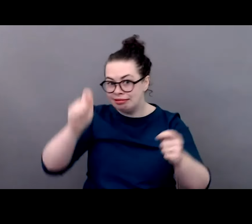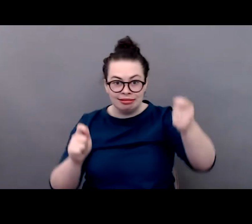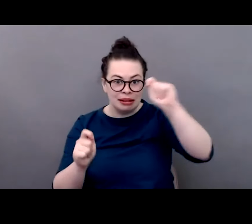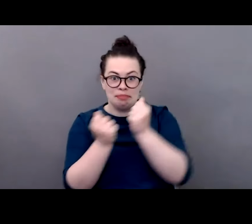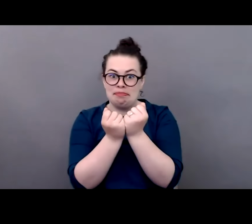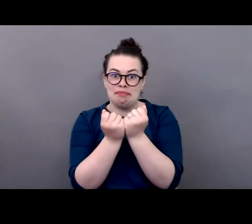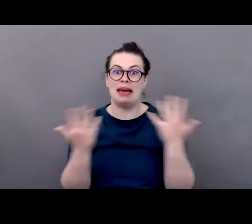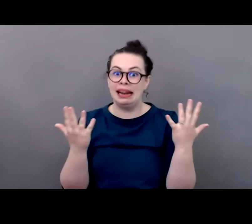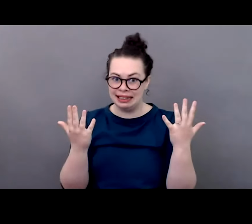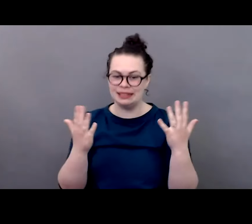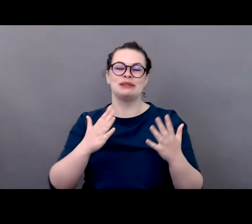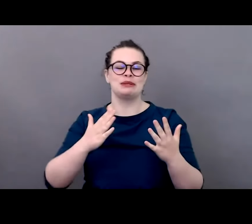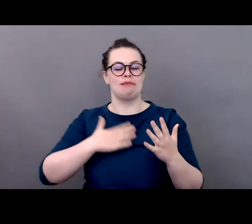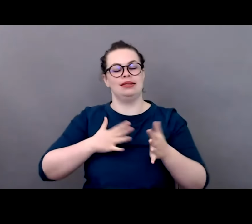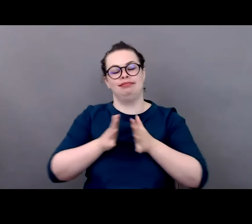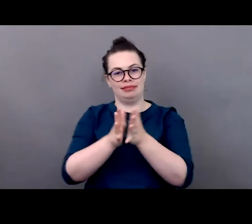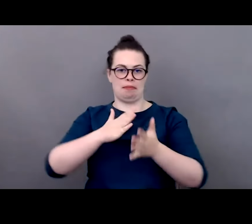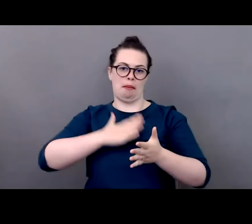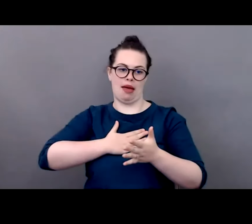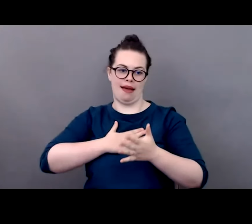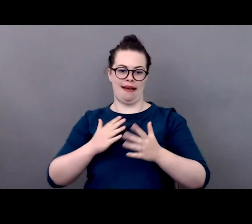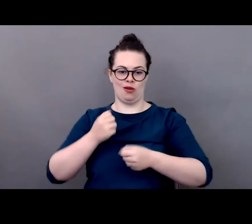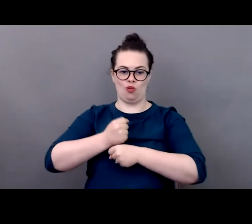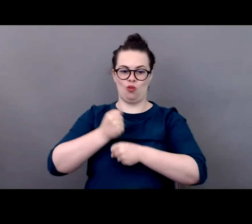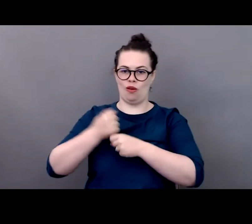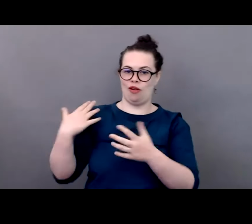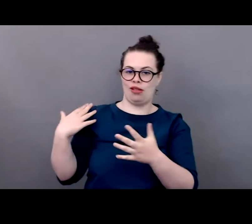experience and my work as a member of the committee.